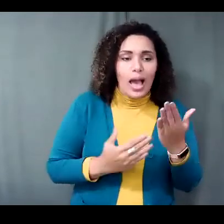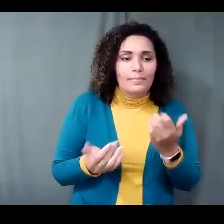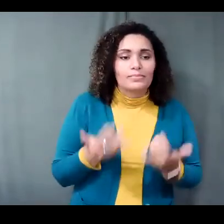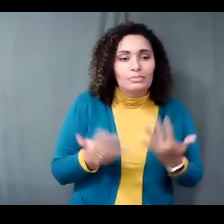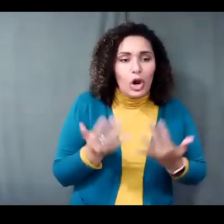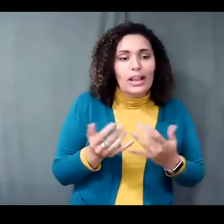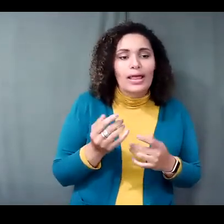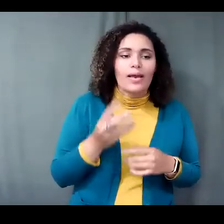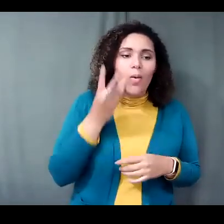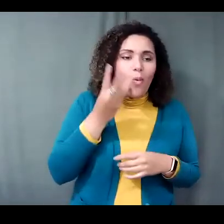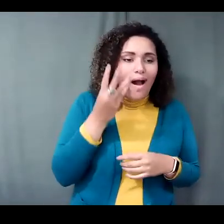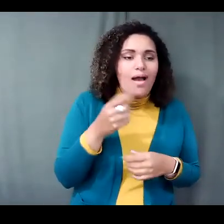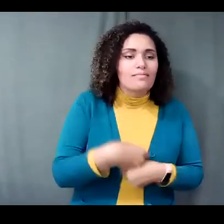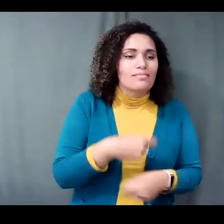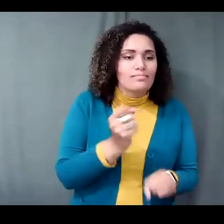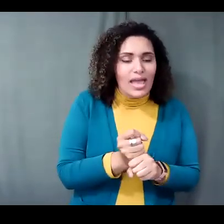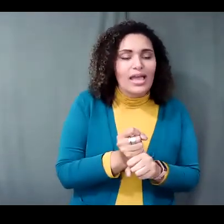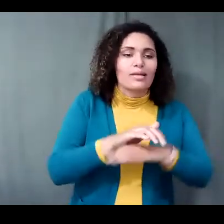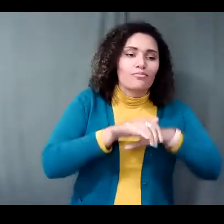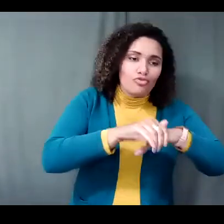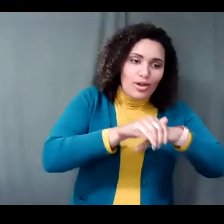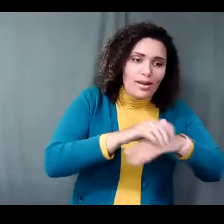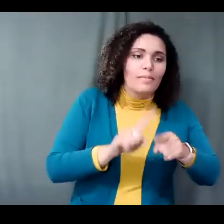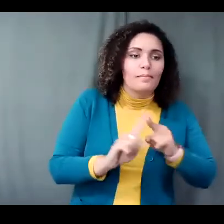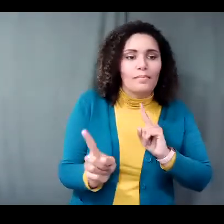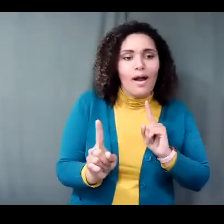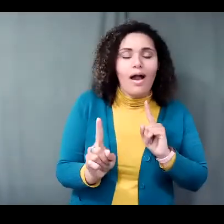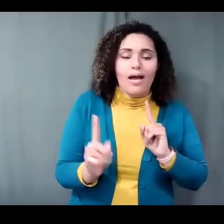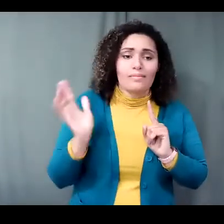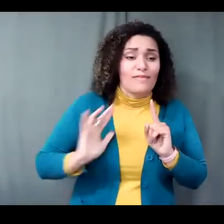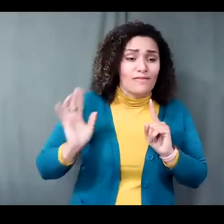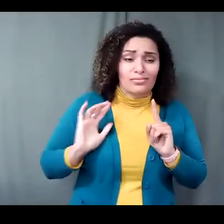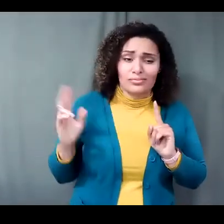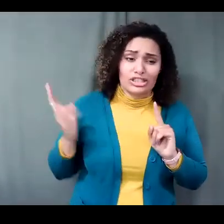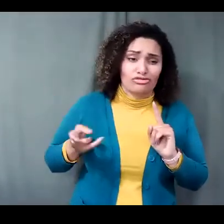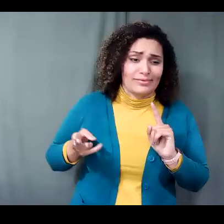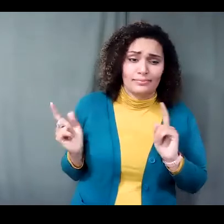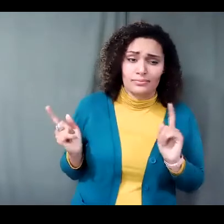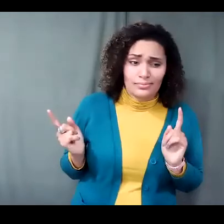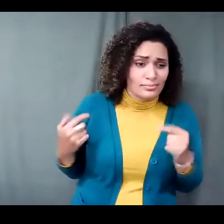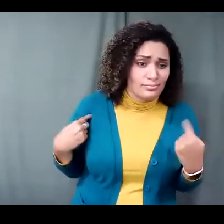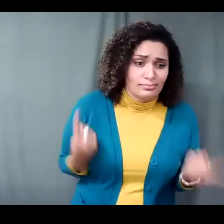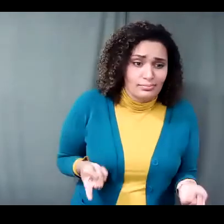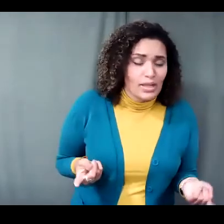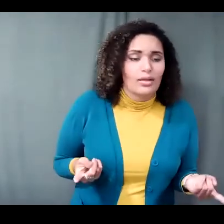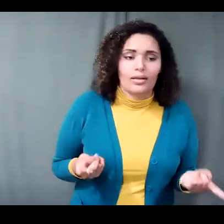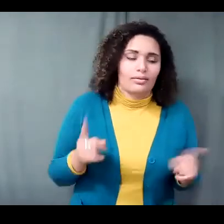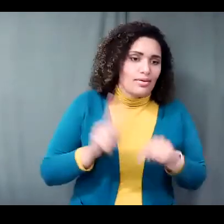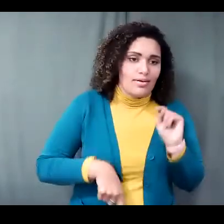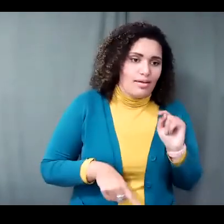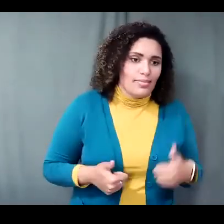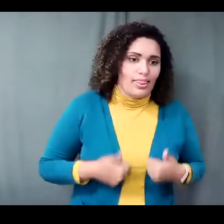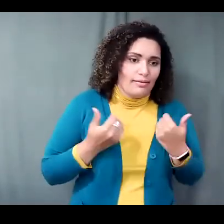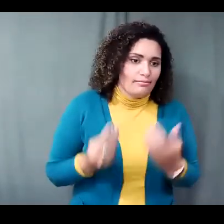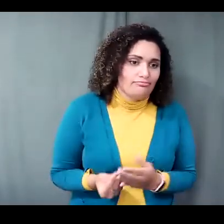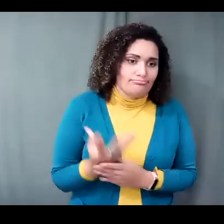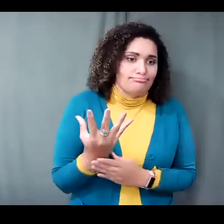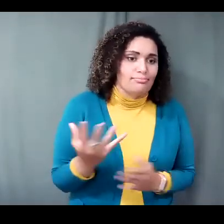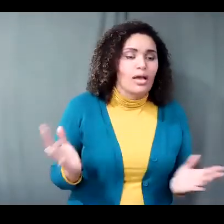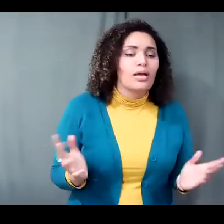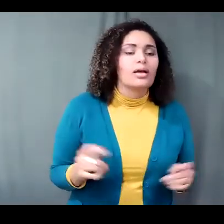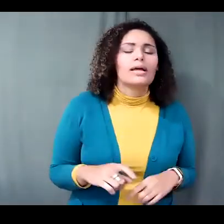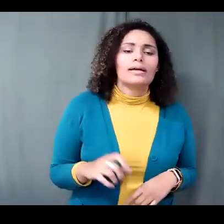Isles, but generally throughout history, wine grapes couldn't survive there. So they had